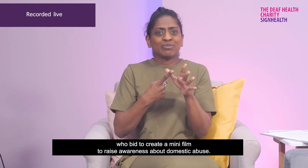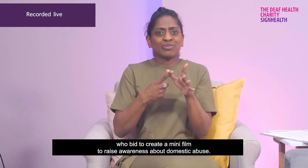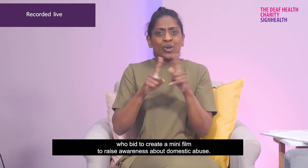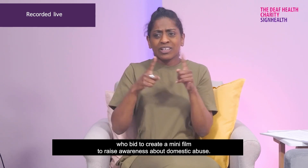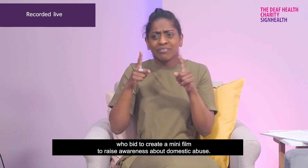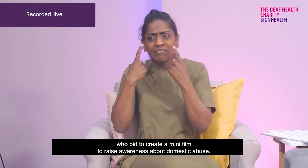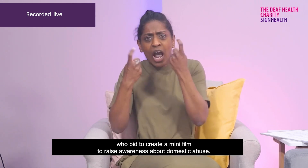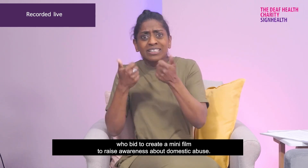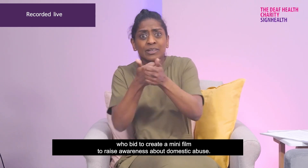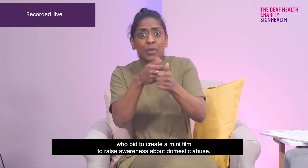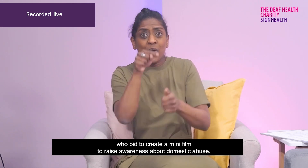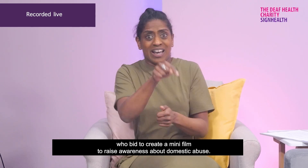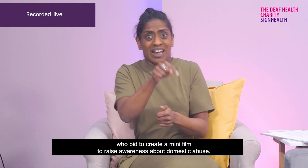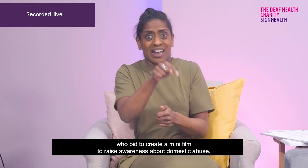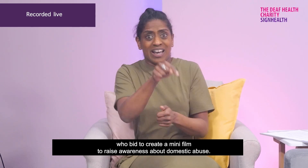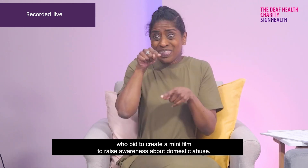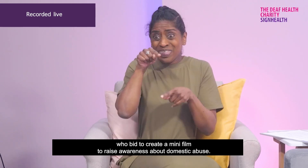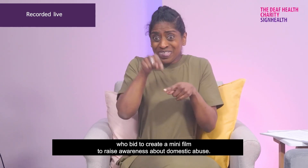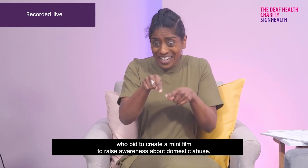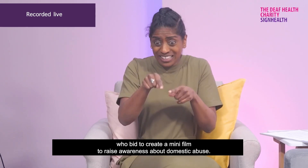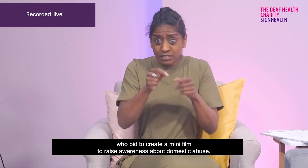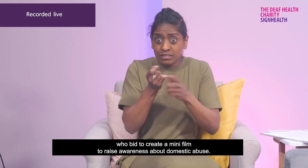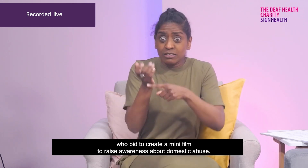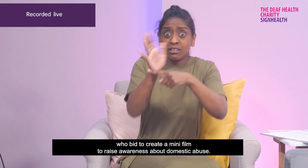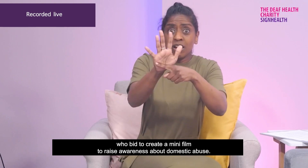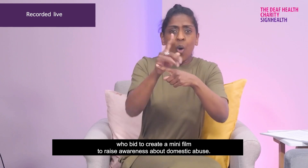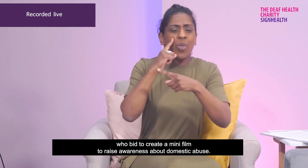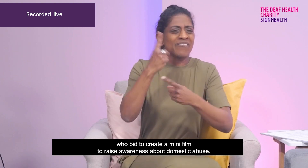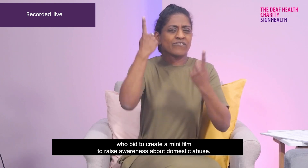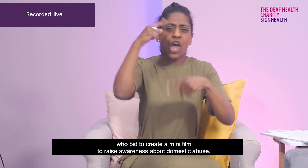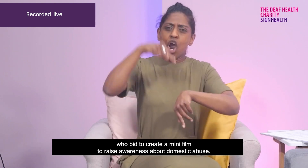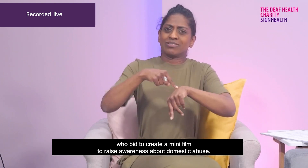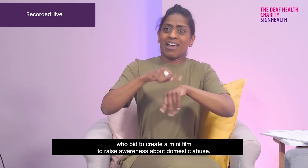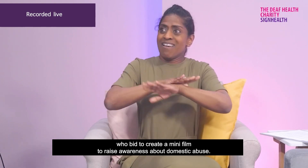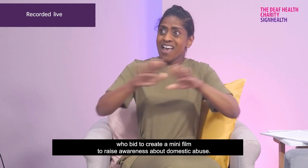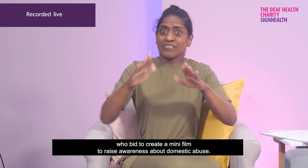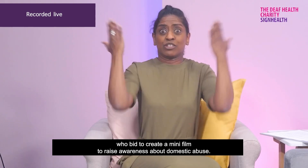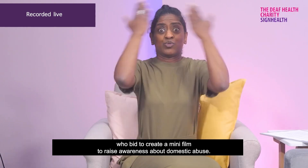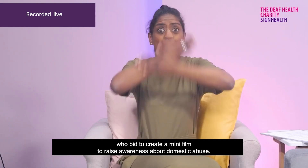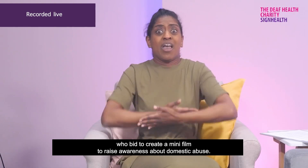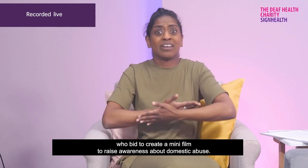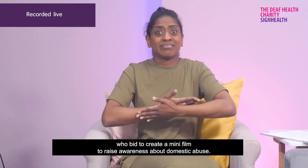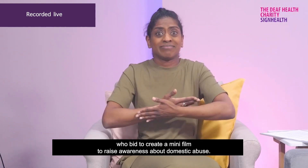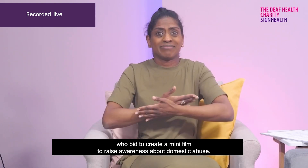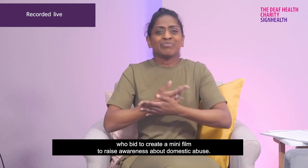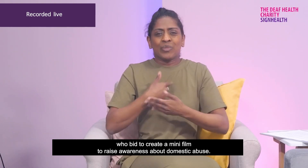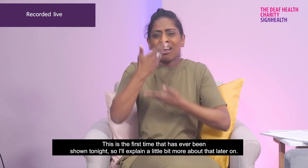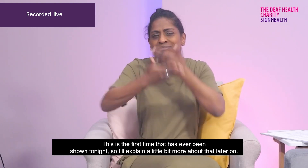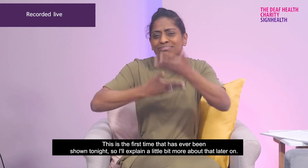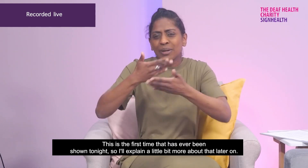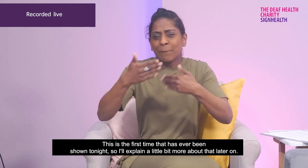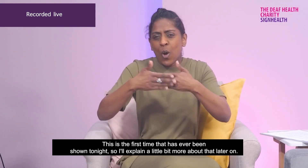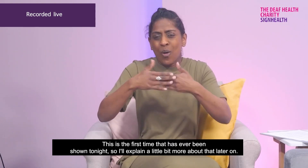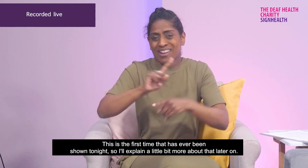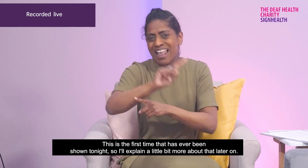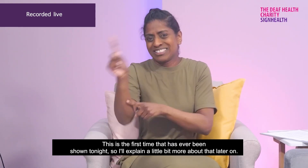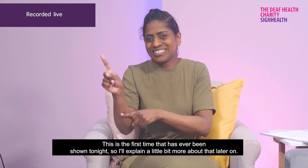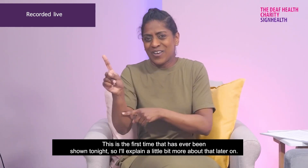create a mini film to raise awareness about domestic abuse. This is the first time this has ever been shown